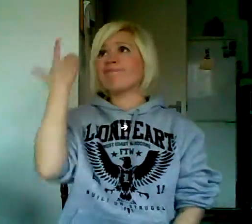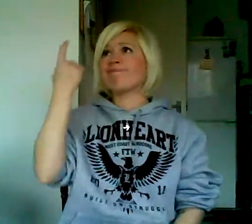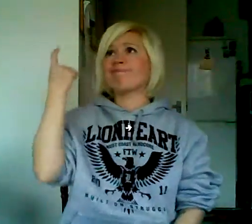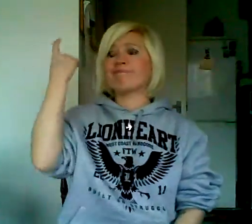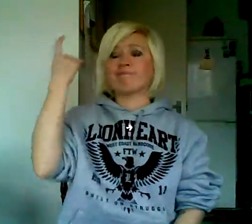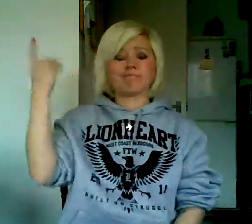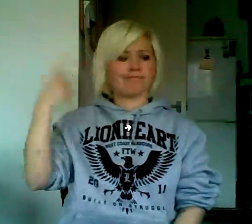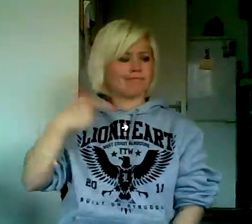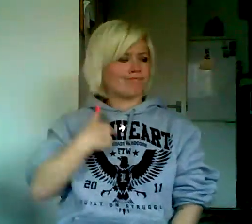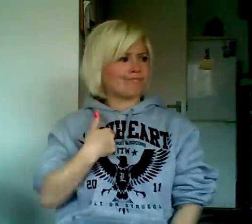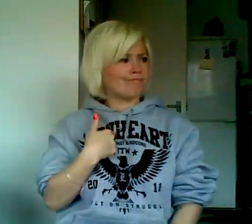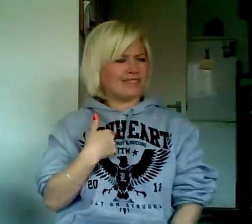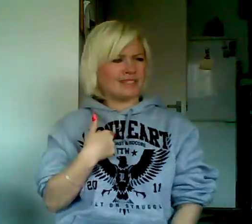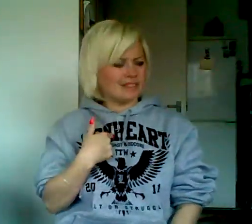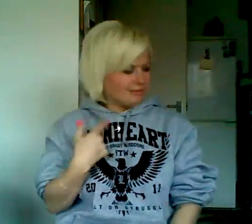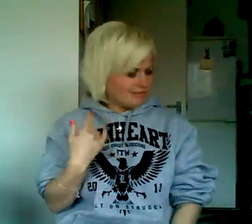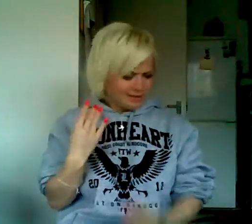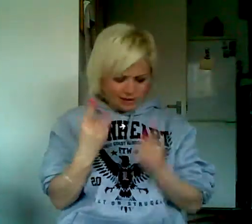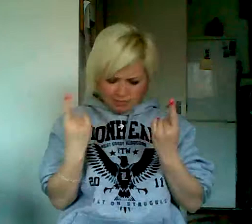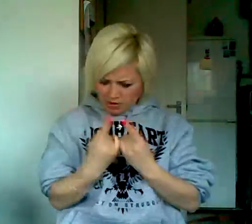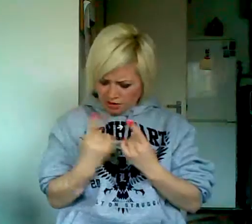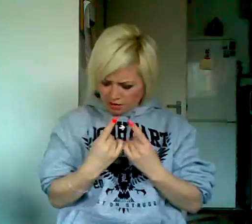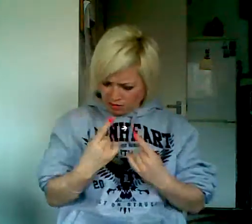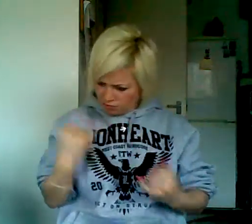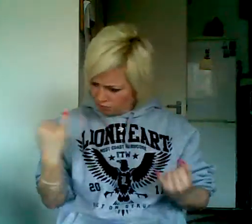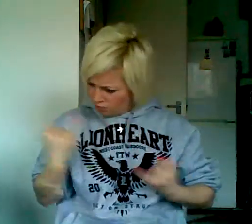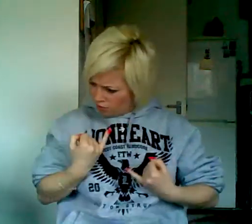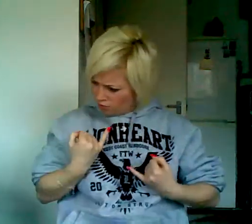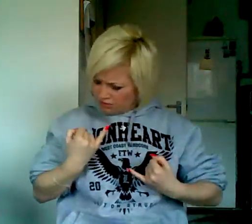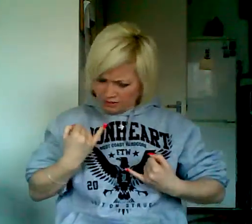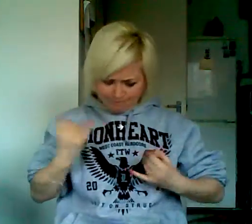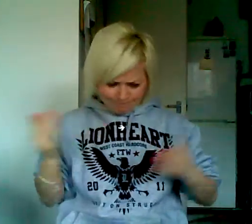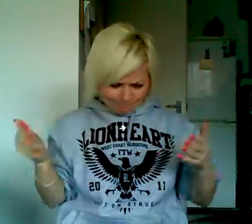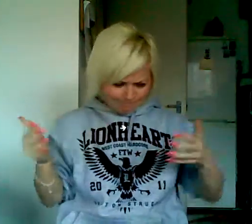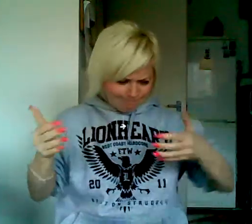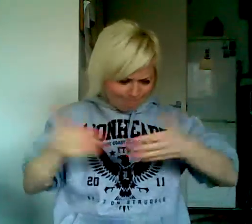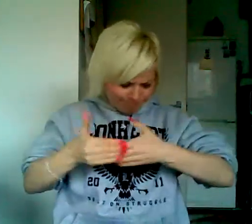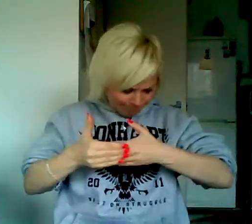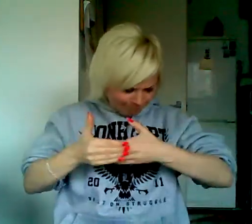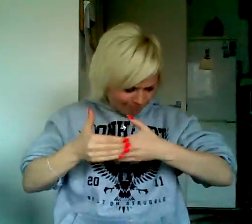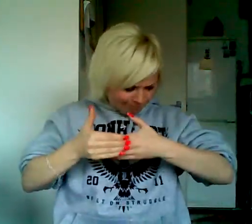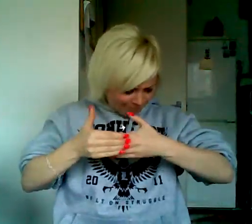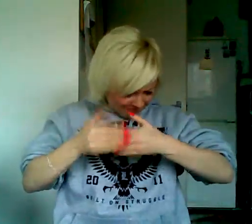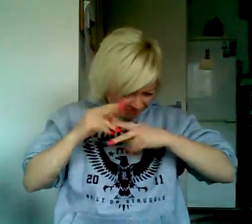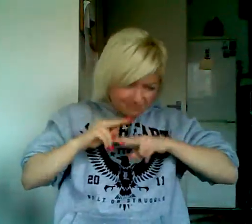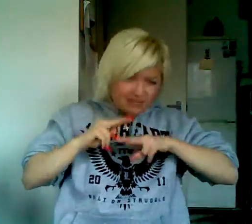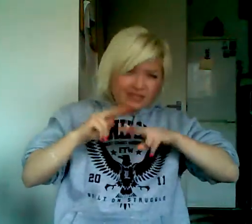spell that I am under keeping me from seeing the real thing?